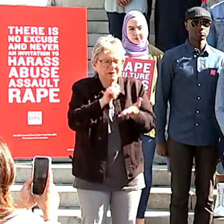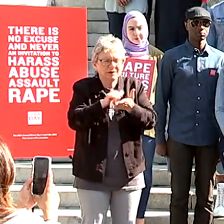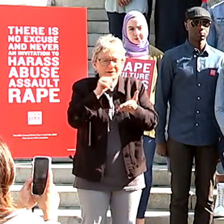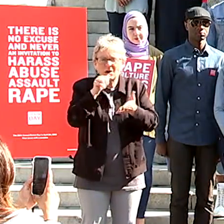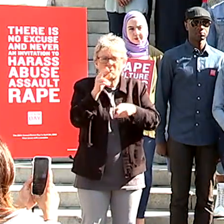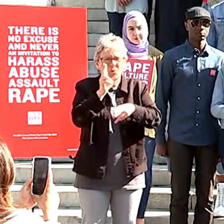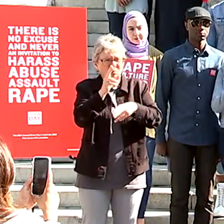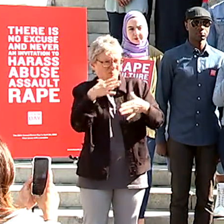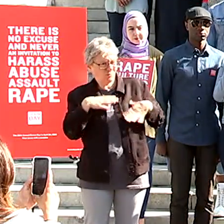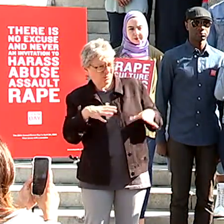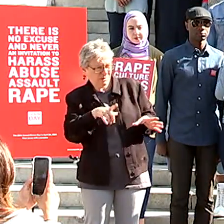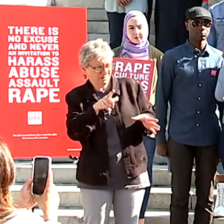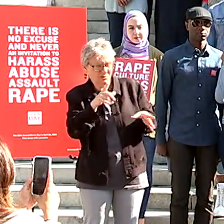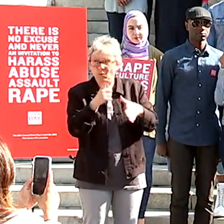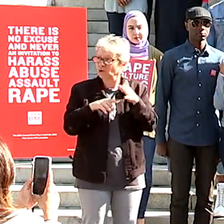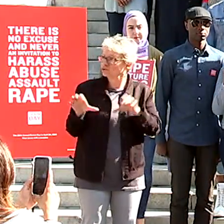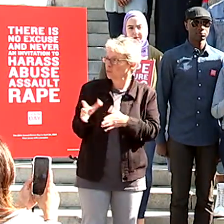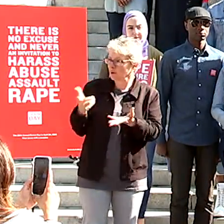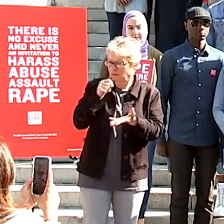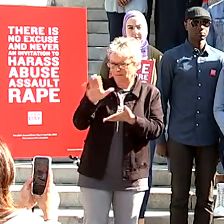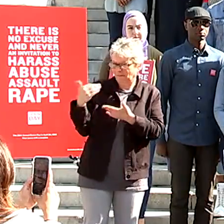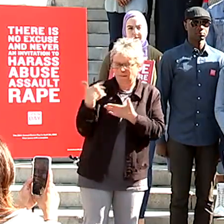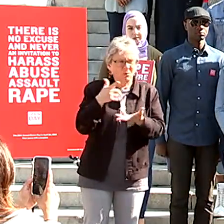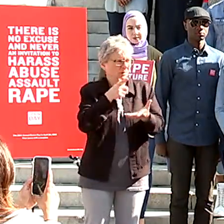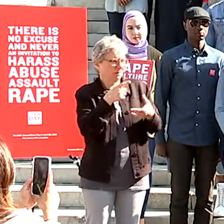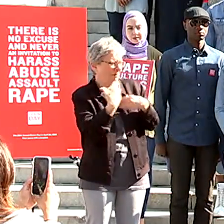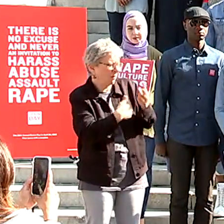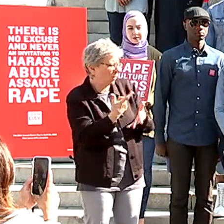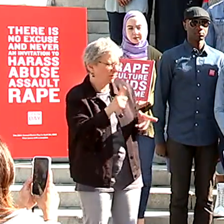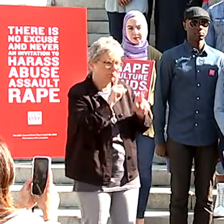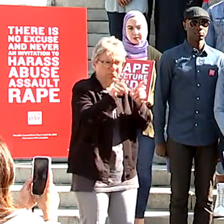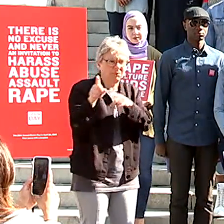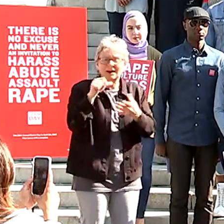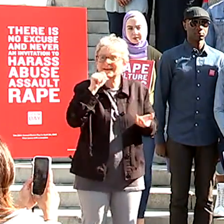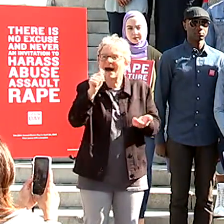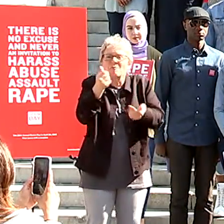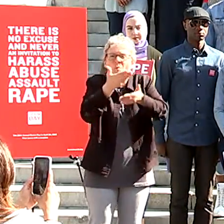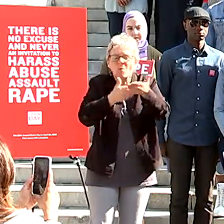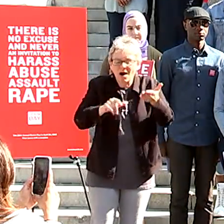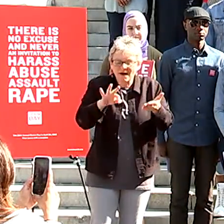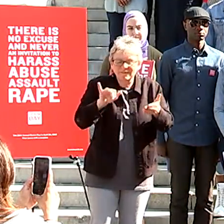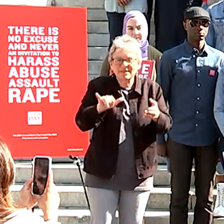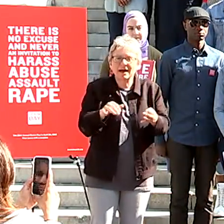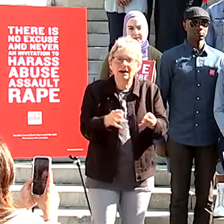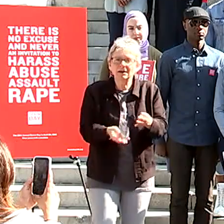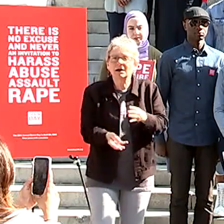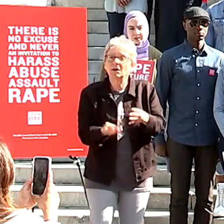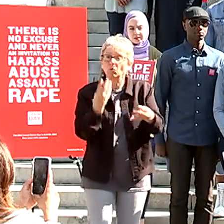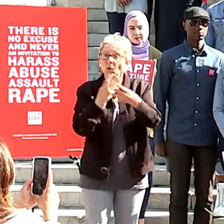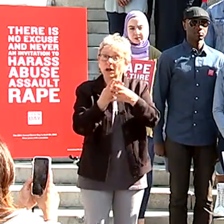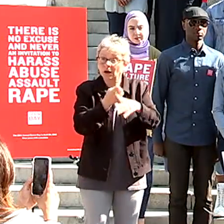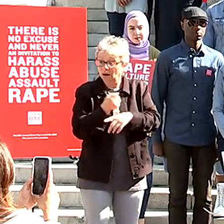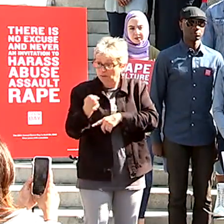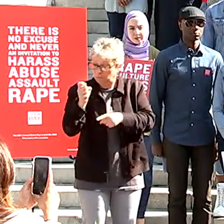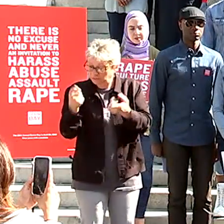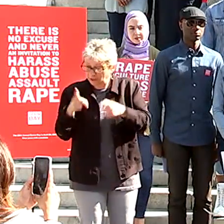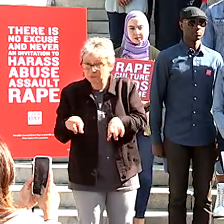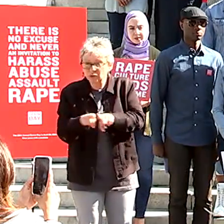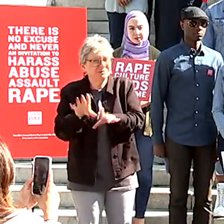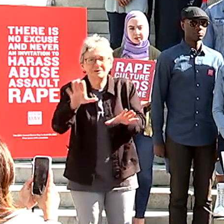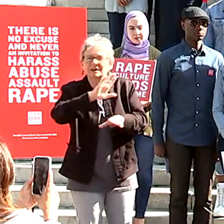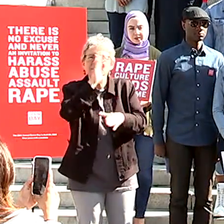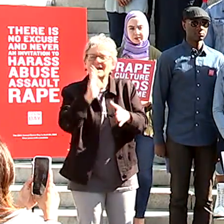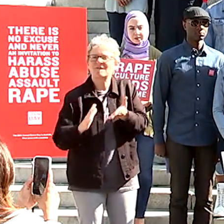she wears. It's not what she was doing, where she was going. It's not a part of the prison sentence. It's